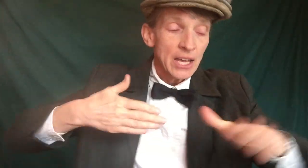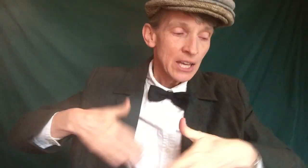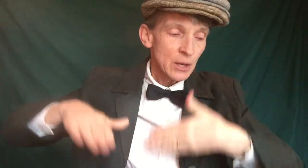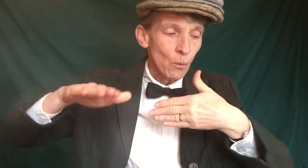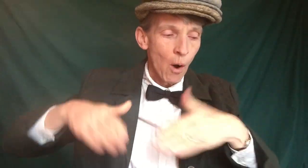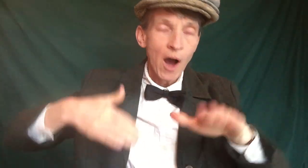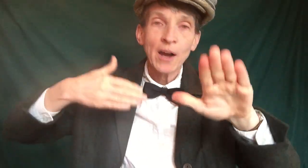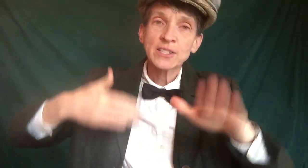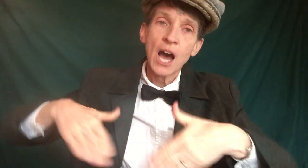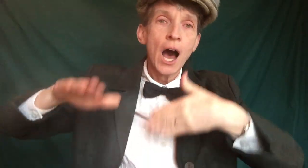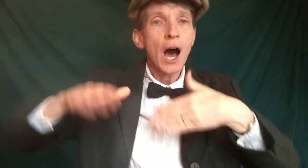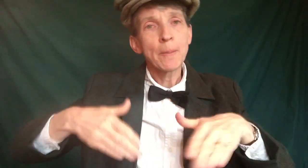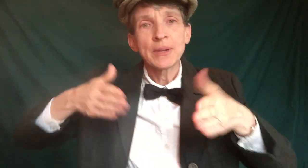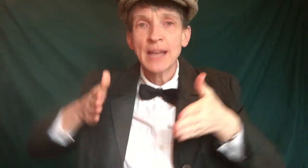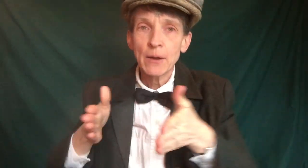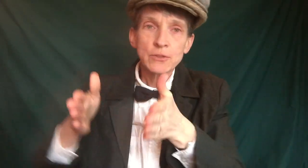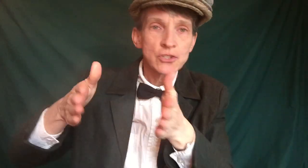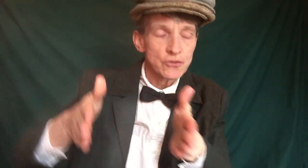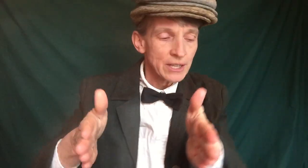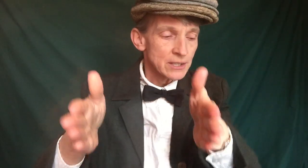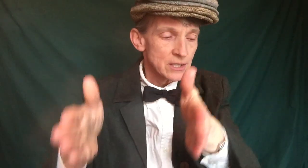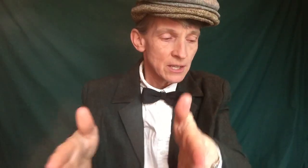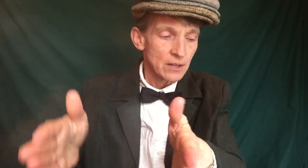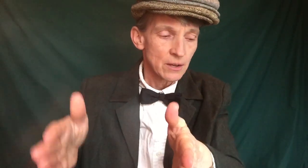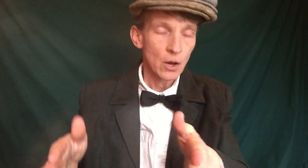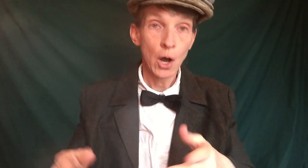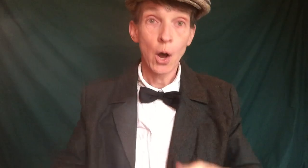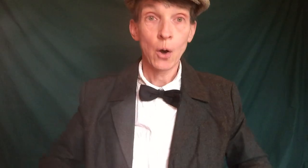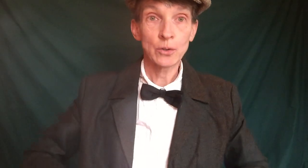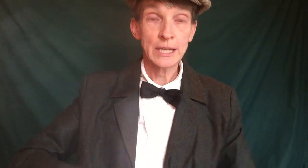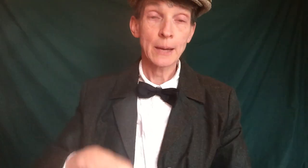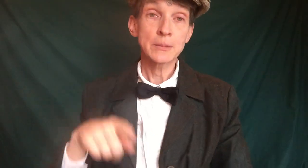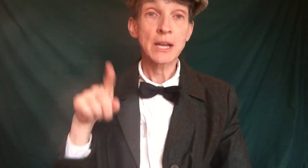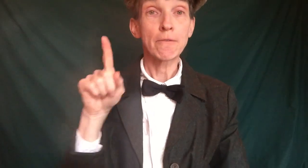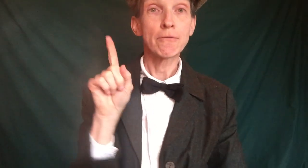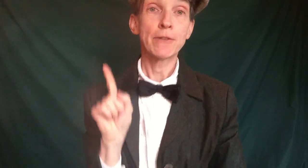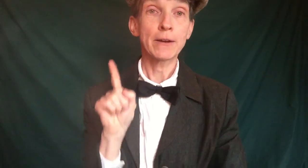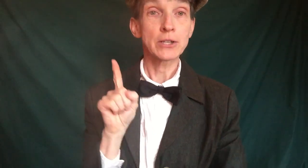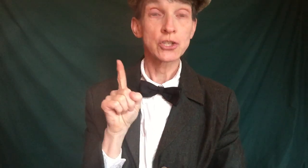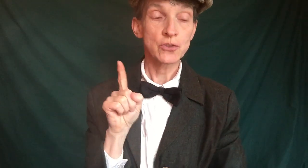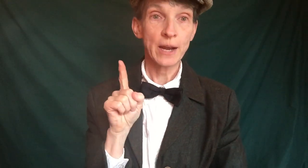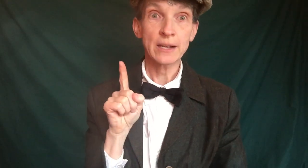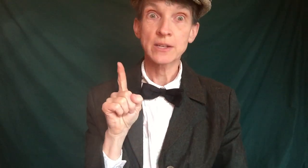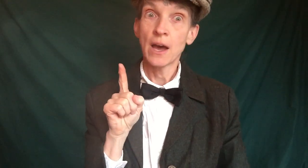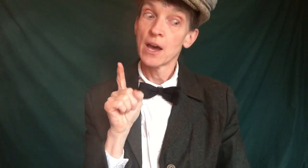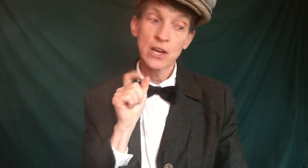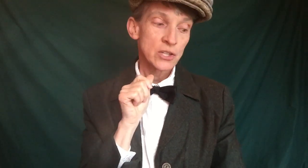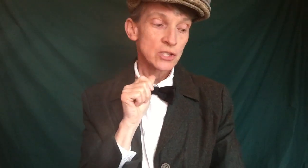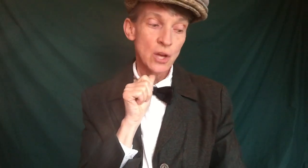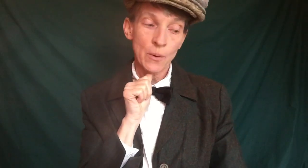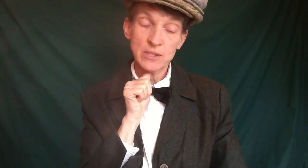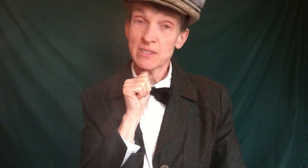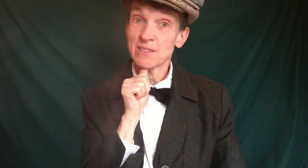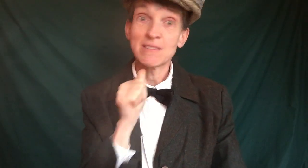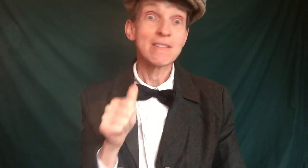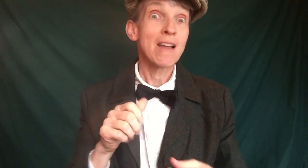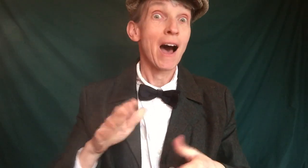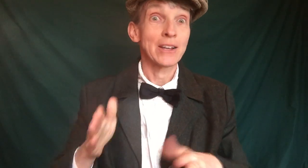He walked up and down the streets, holding himself very straight so as not